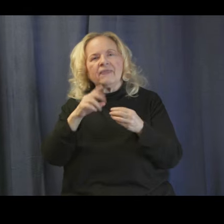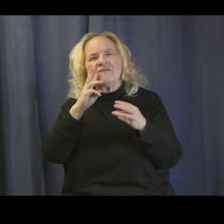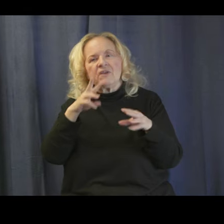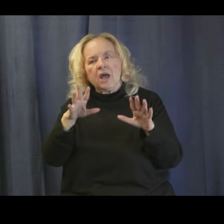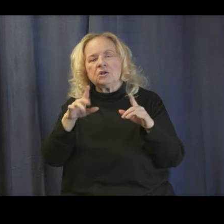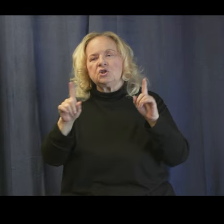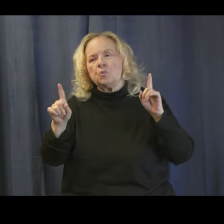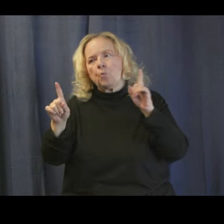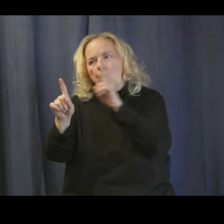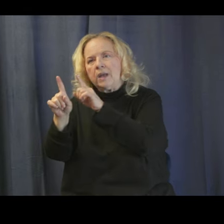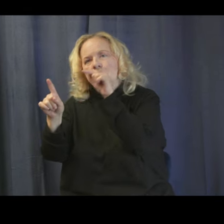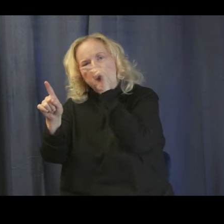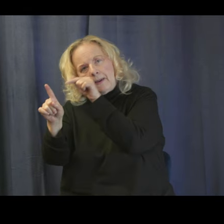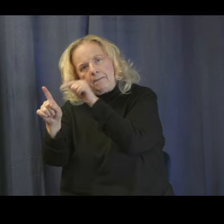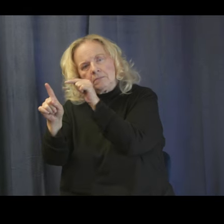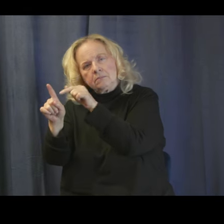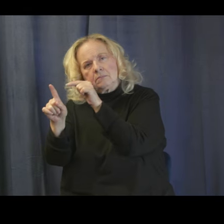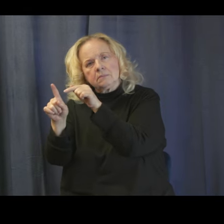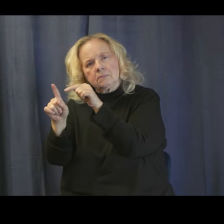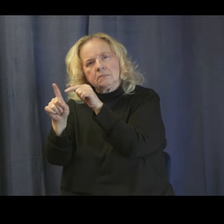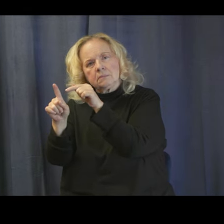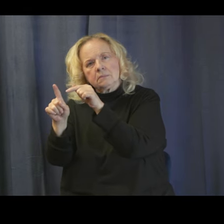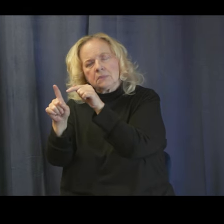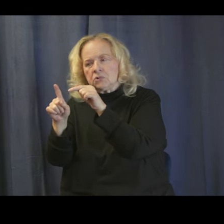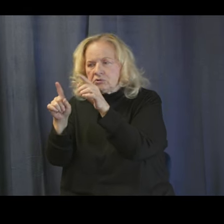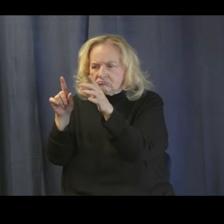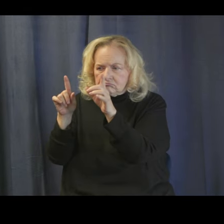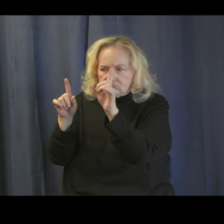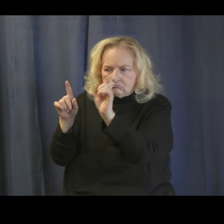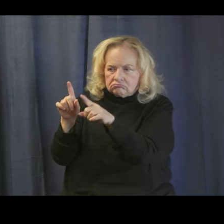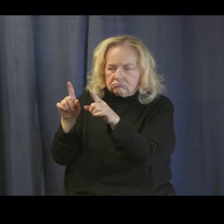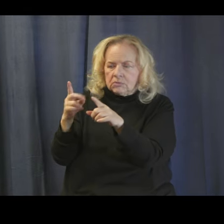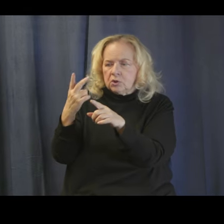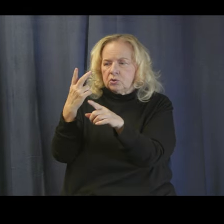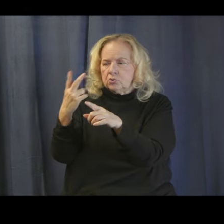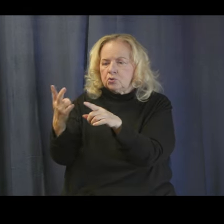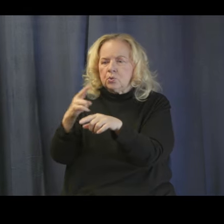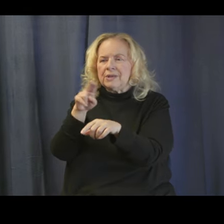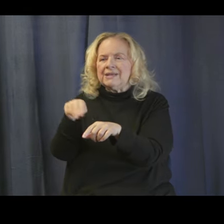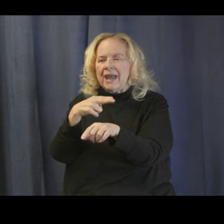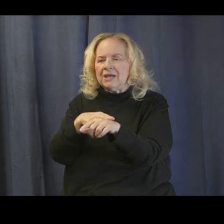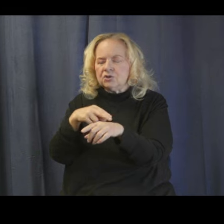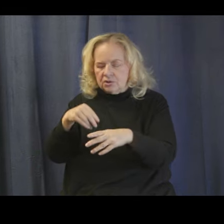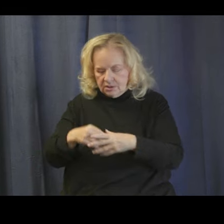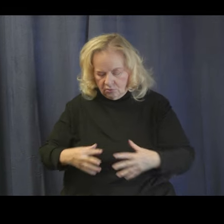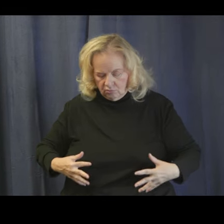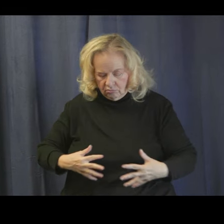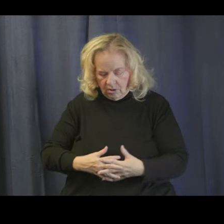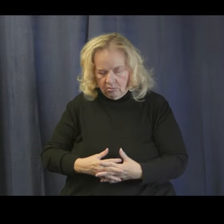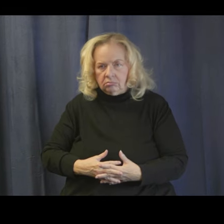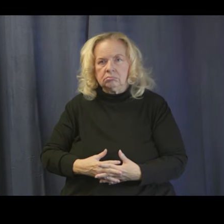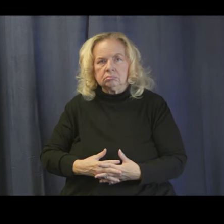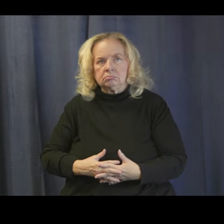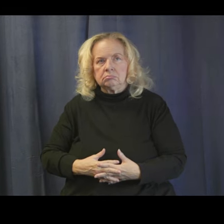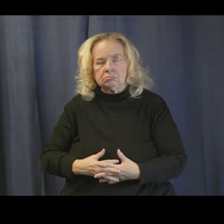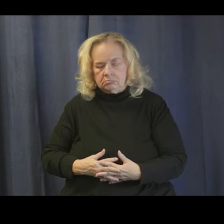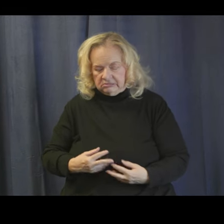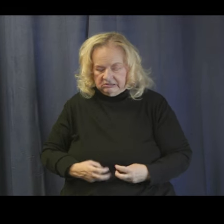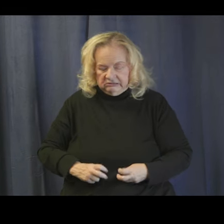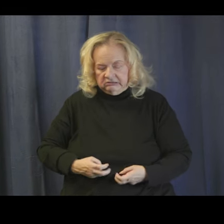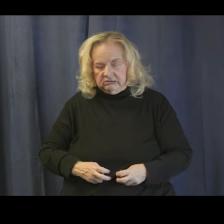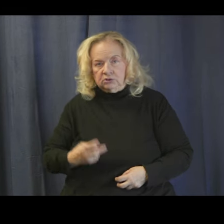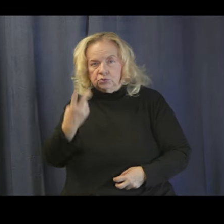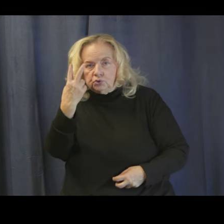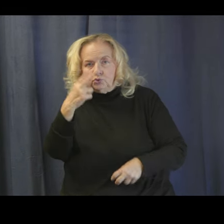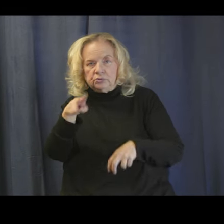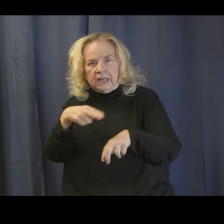the flood. That's where she goes. And that's where she found out that there were two nations in her body. Now, one